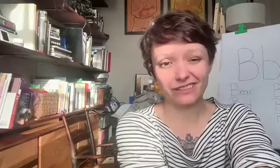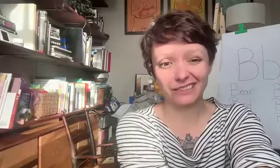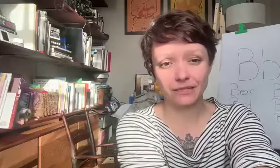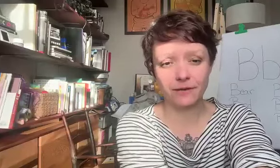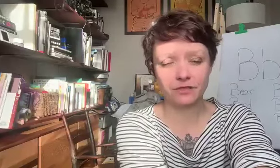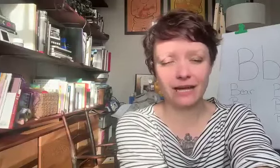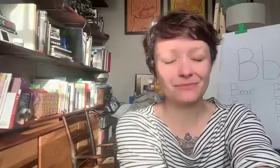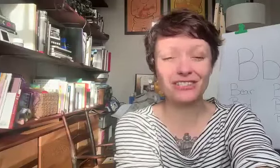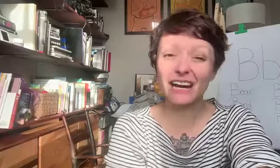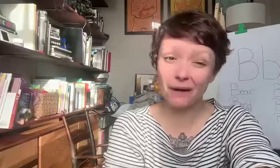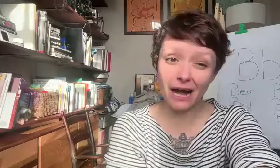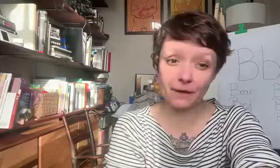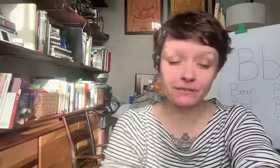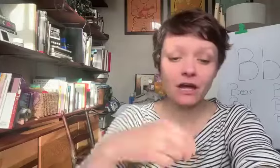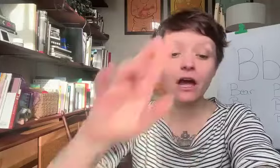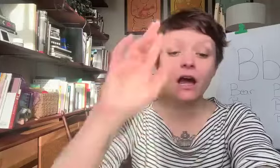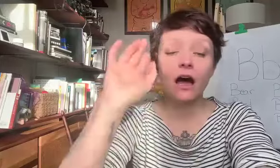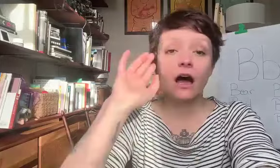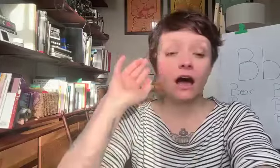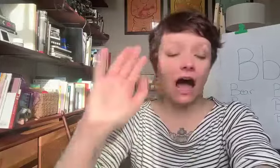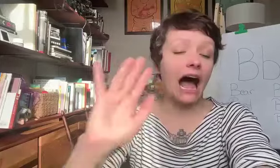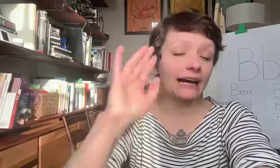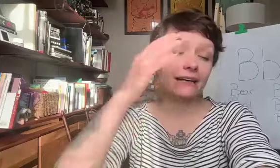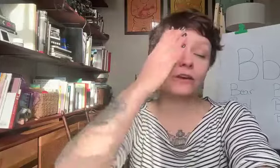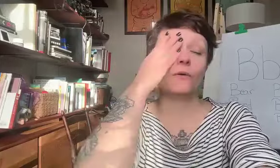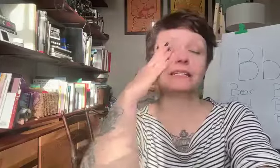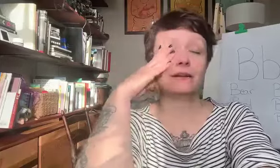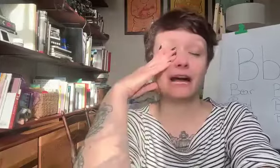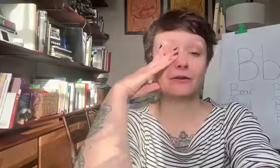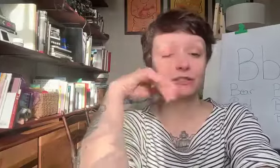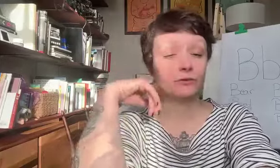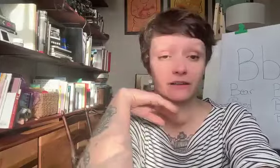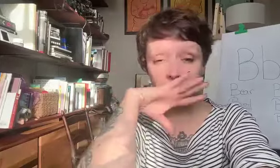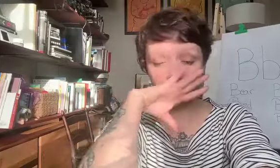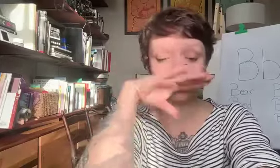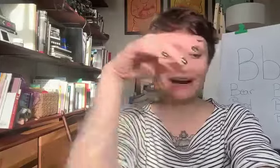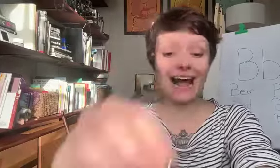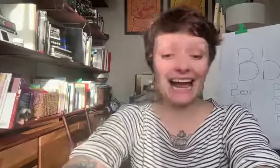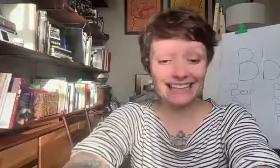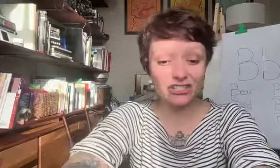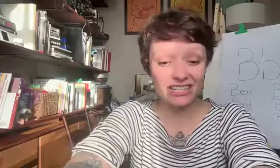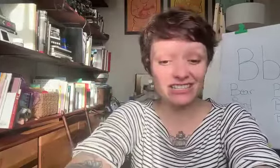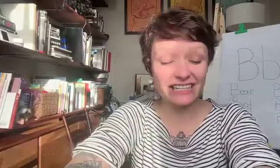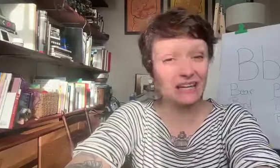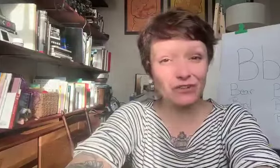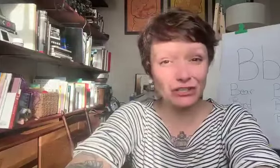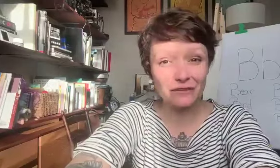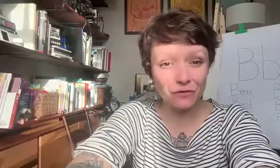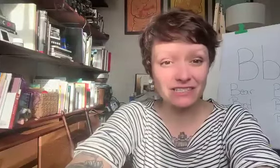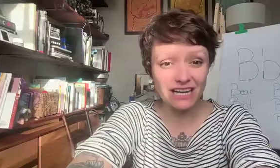frankly, sometimes your laptop. There's a lot of pop-ups. I know it sounds counterintuitive, but I highly suggest to like if you're looking for a